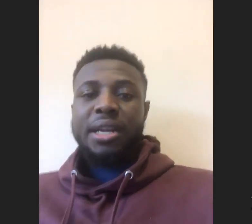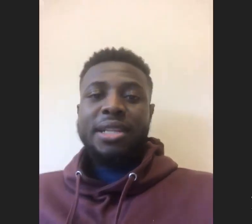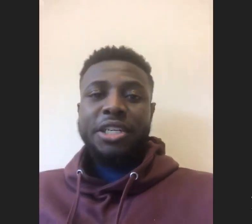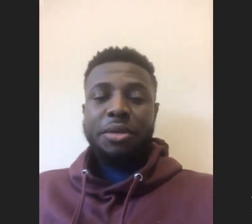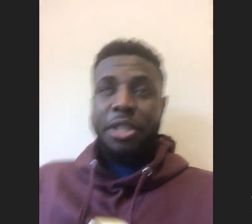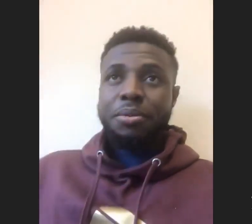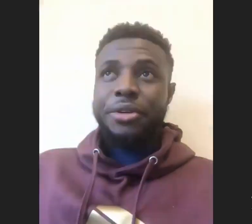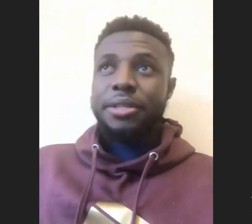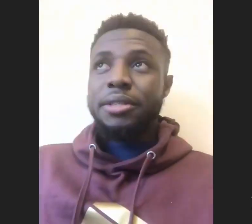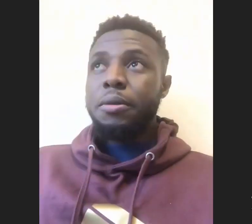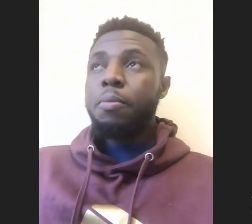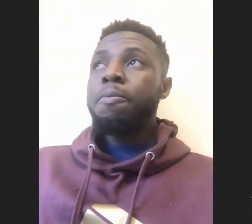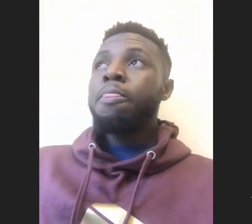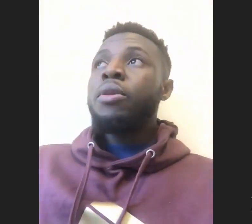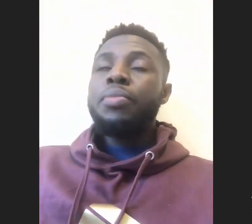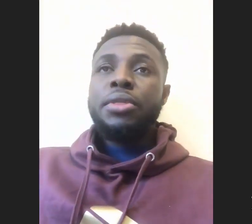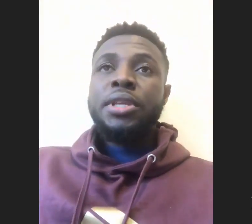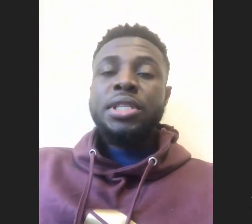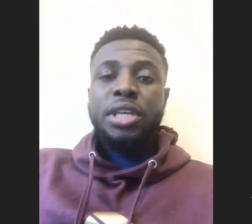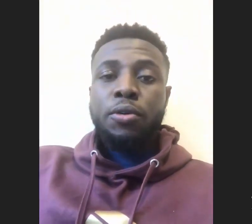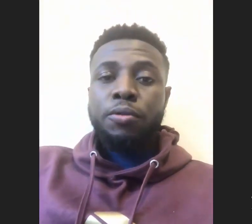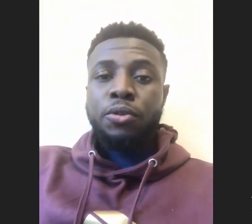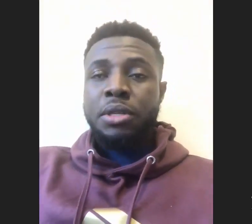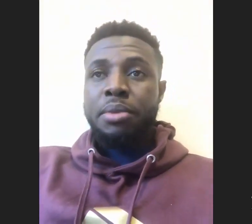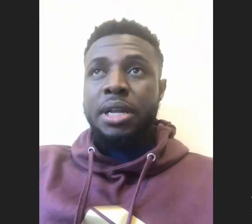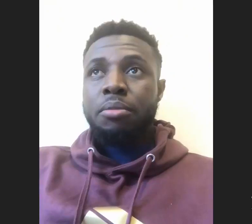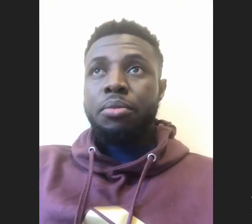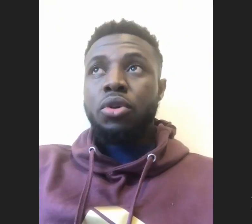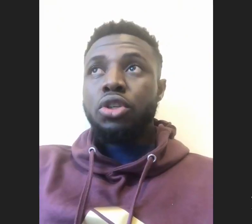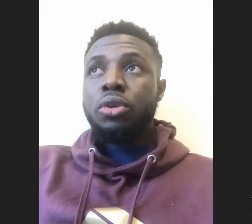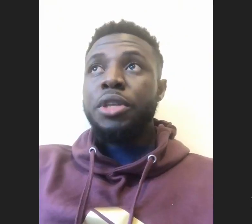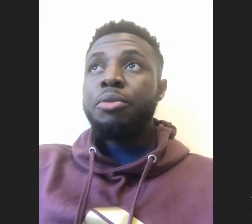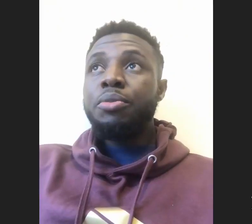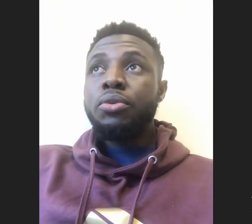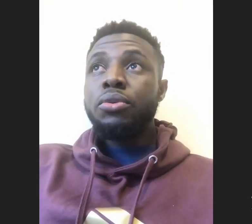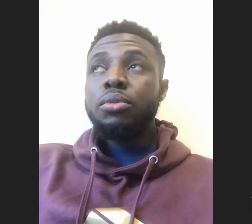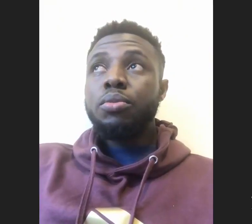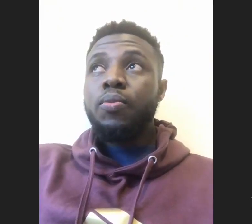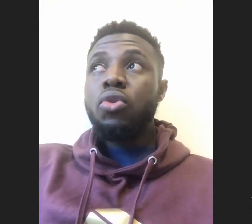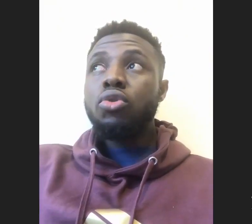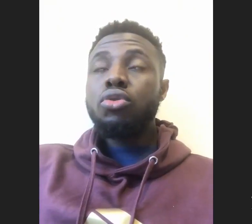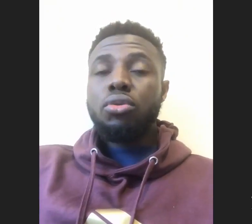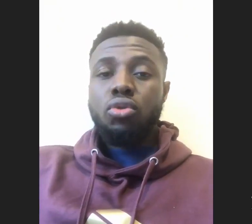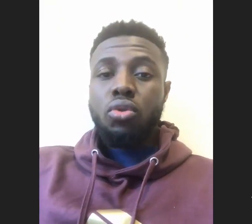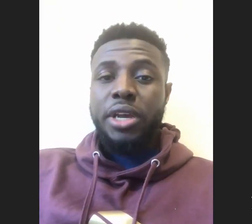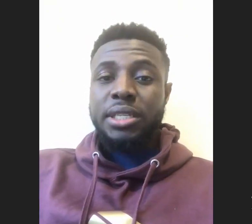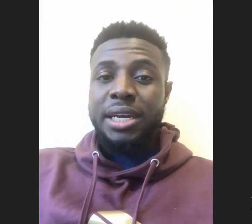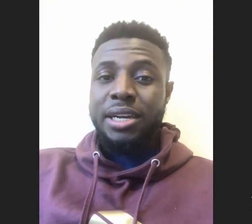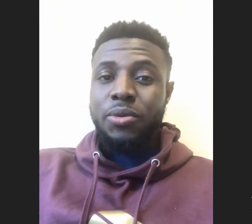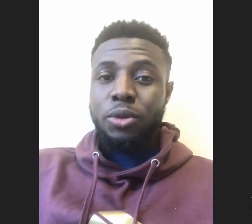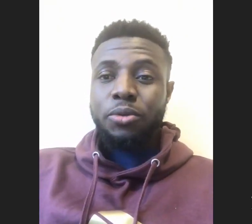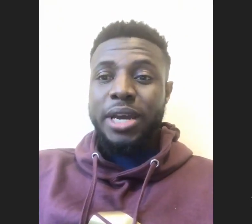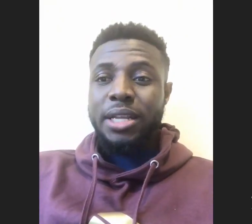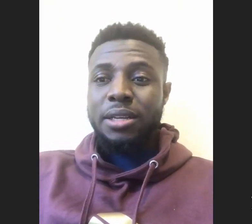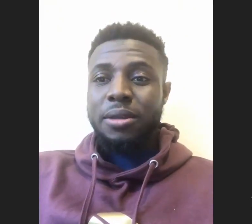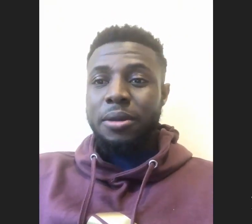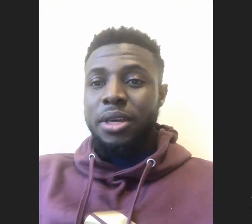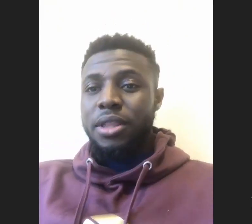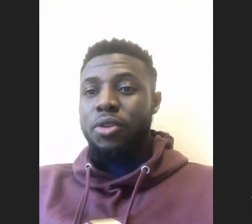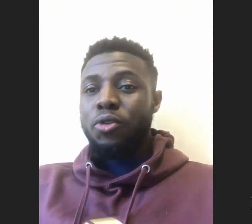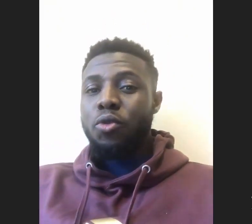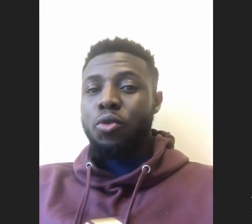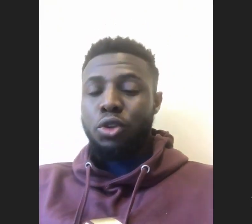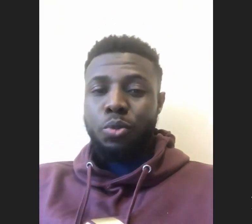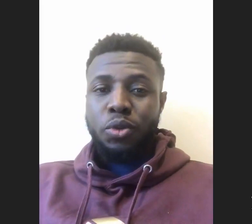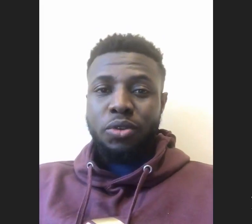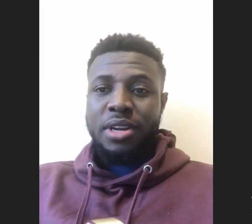voluntary and leadership experience. This is a confusing part because so many people don't know exactly what to write.